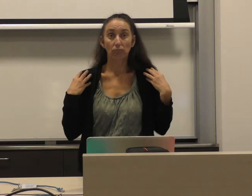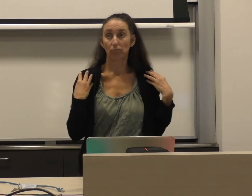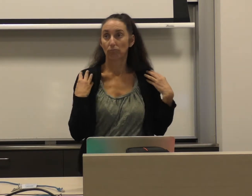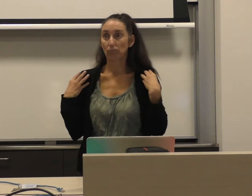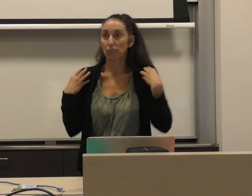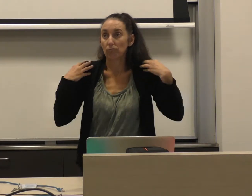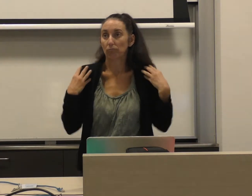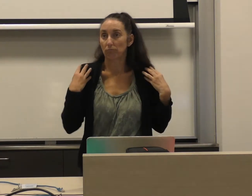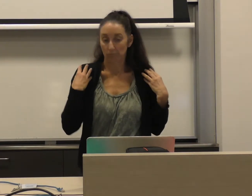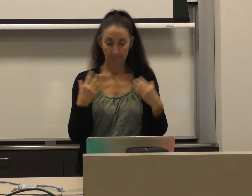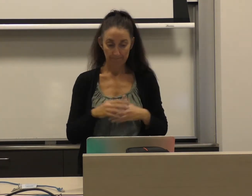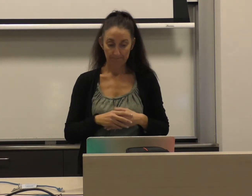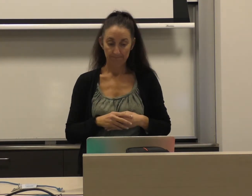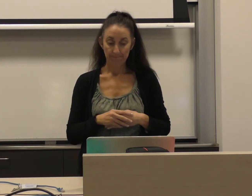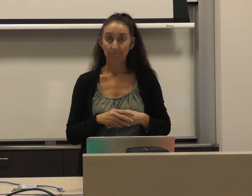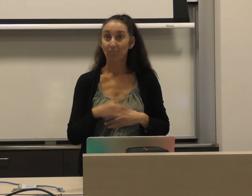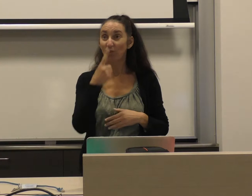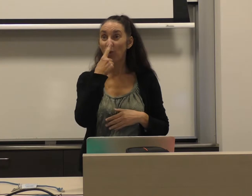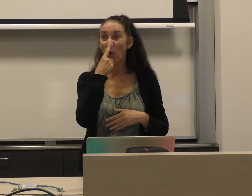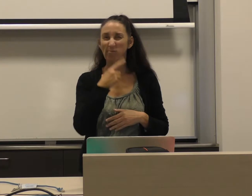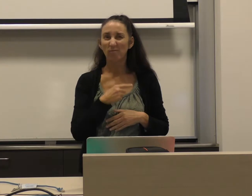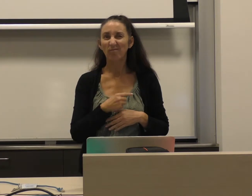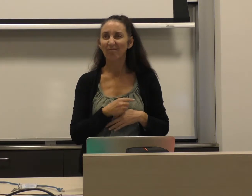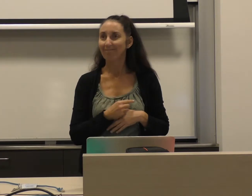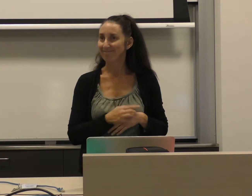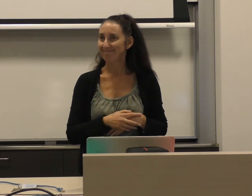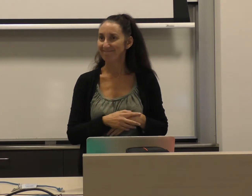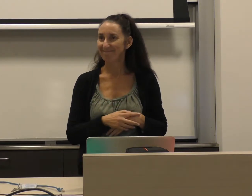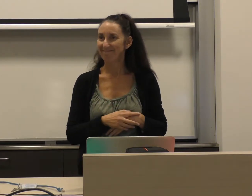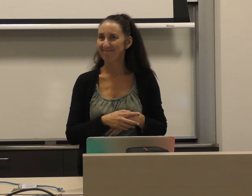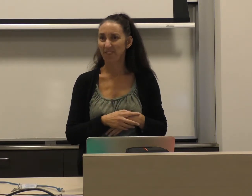shoulder movements, and even the nose.